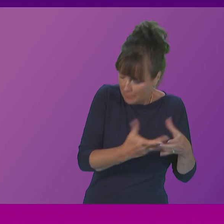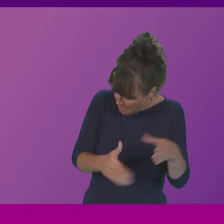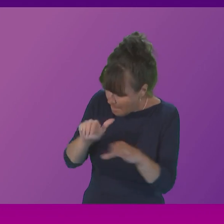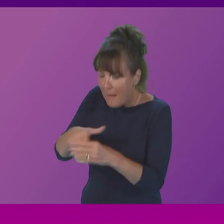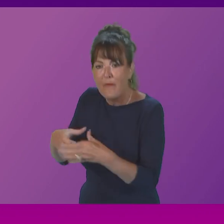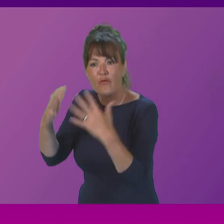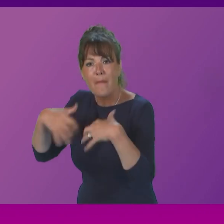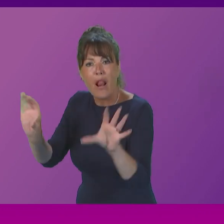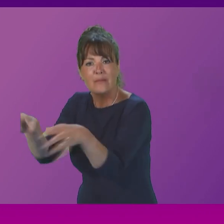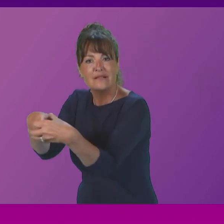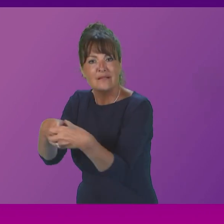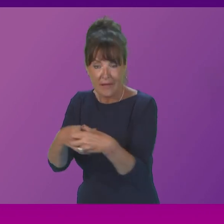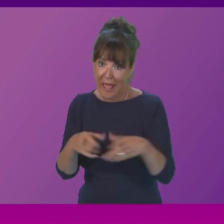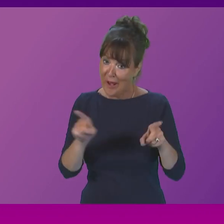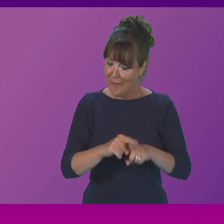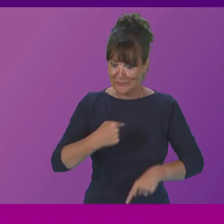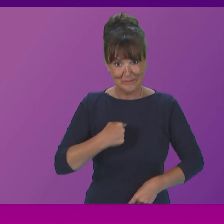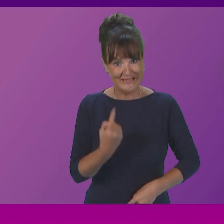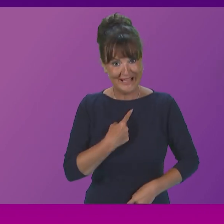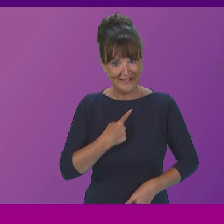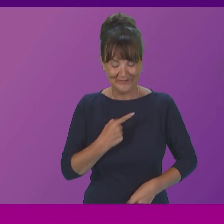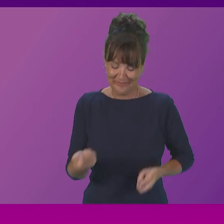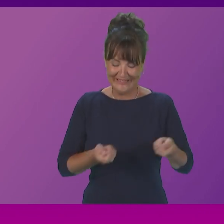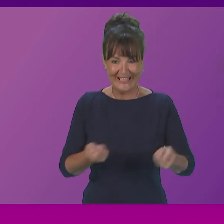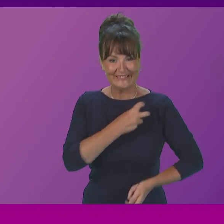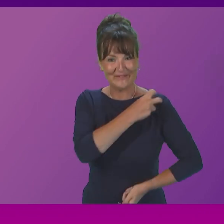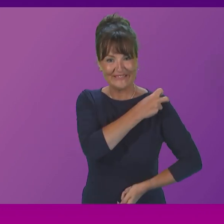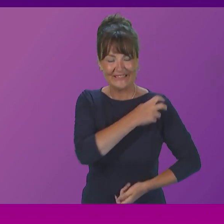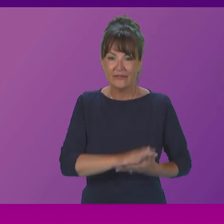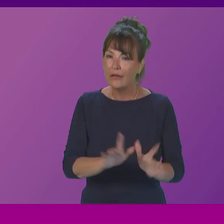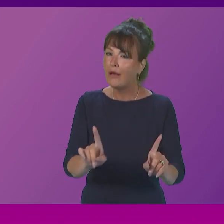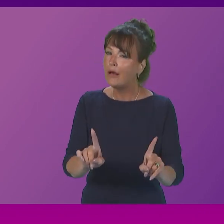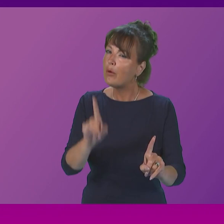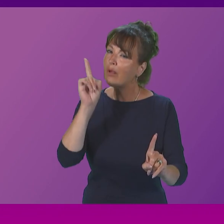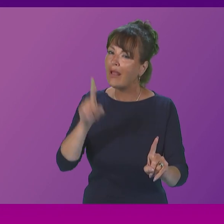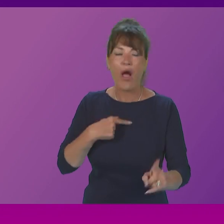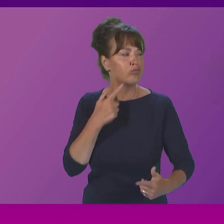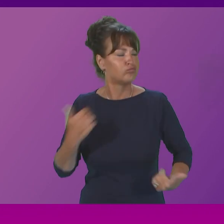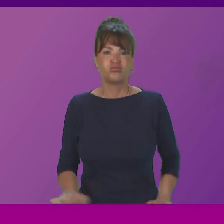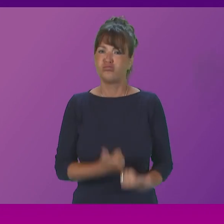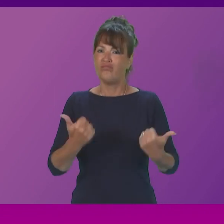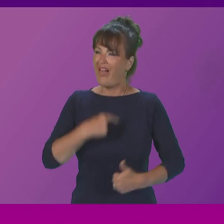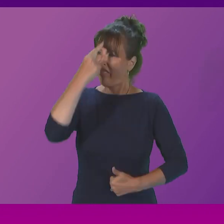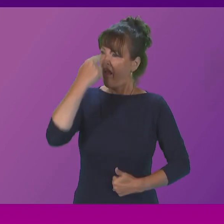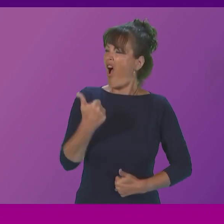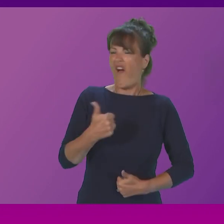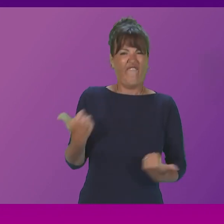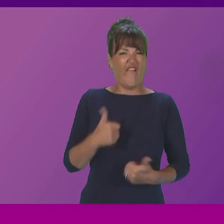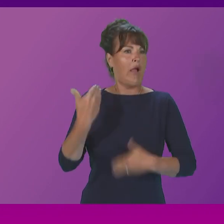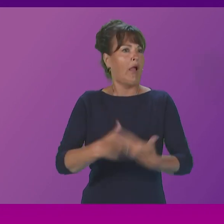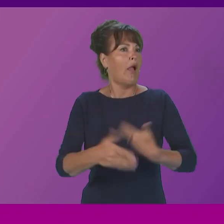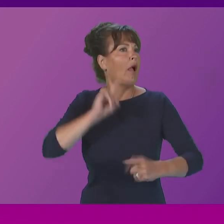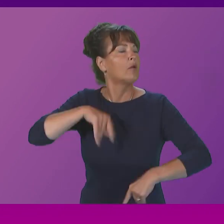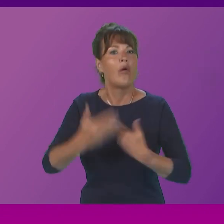Parliamentary Bureau, and indeed presiding officers. But we cannot be complacent. We cannot take this progress for granted.